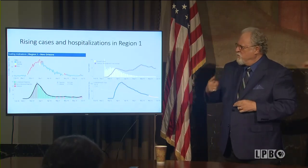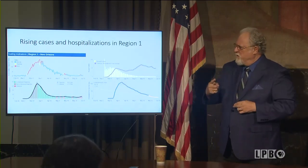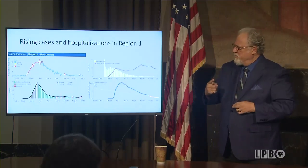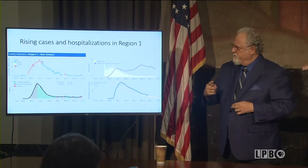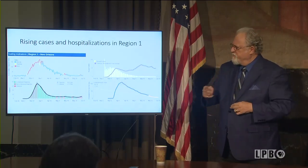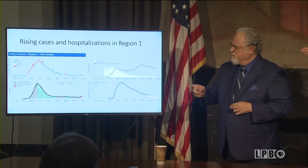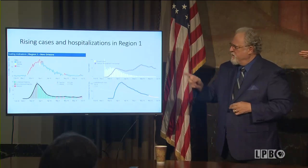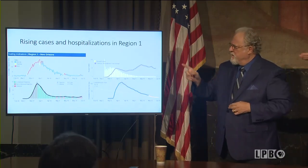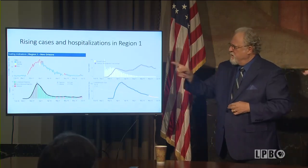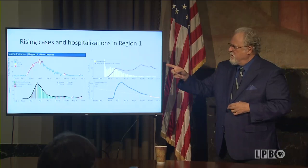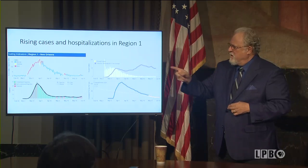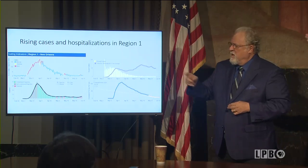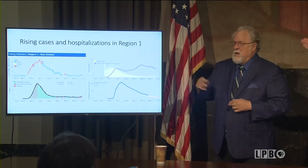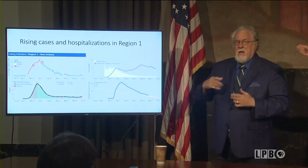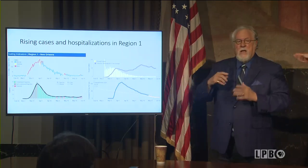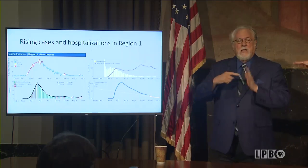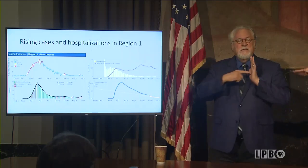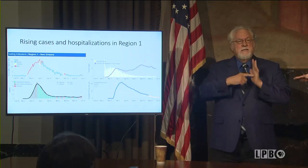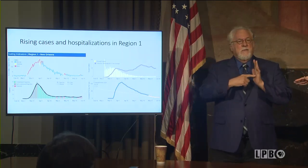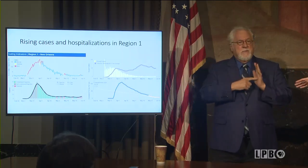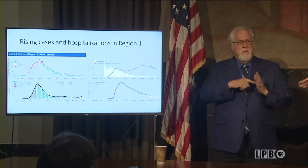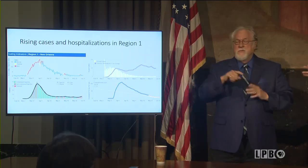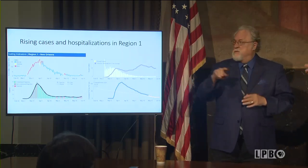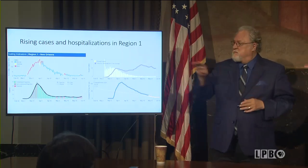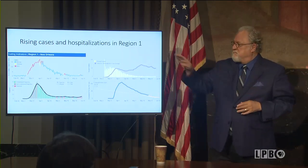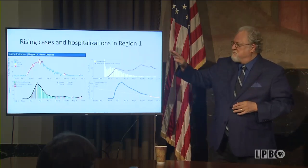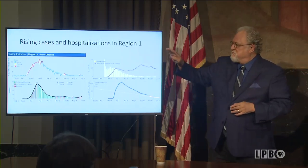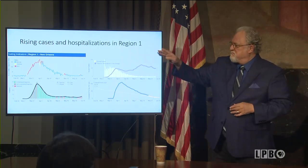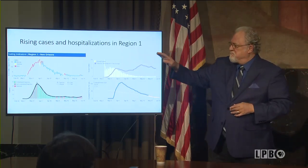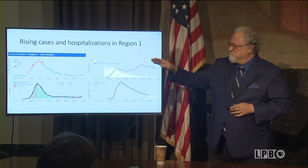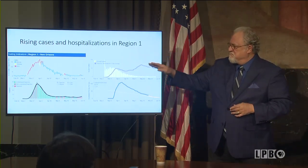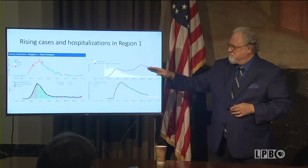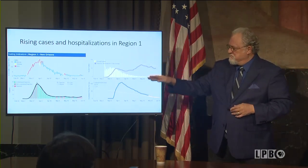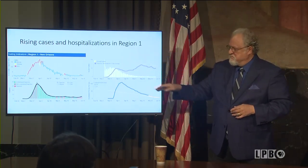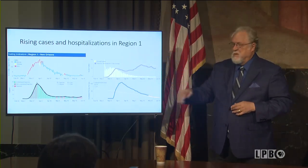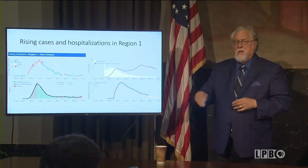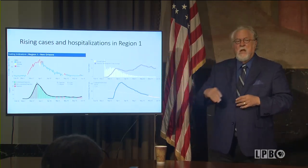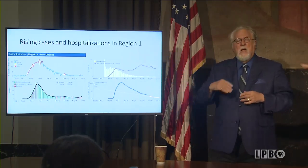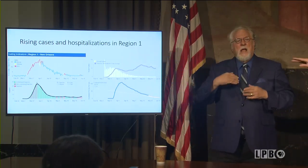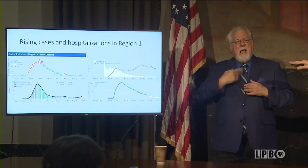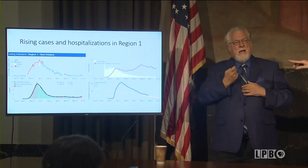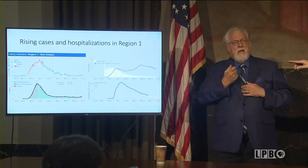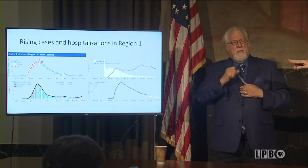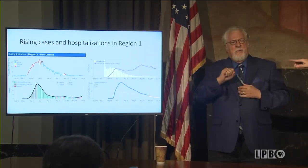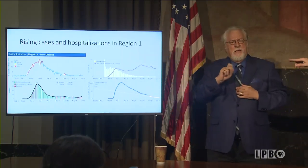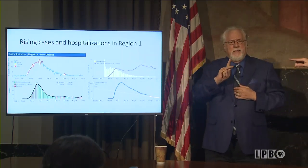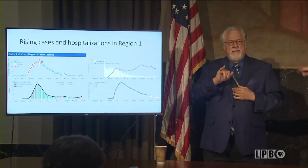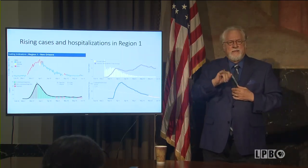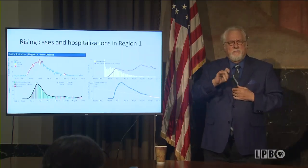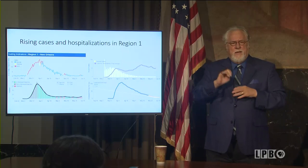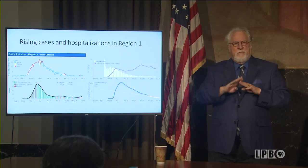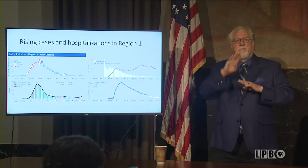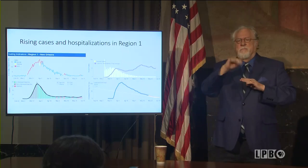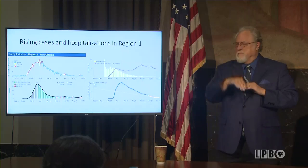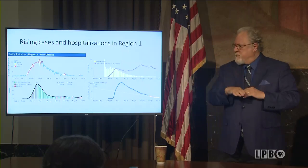you see when you look at symptoms of COVID generally coming down nicely. Most recently we had a little bit of a spike showing